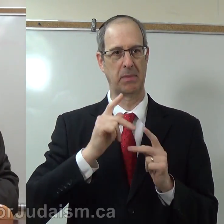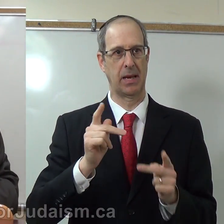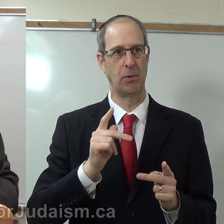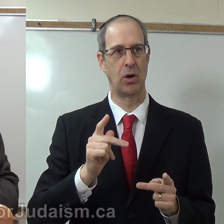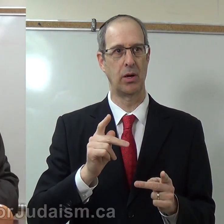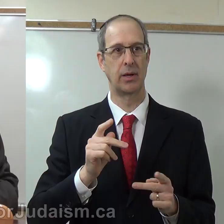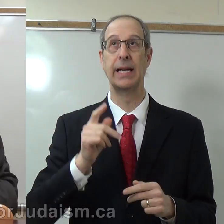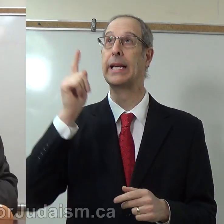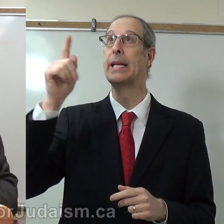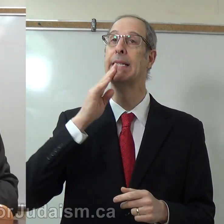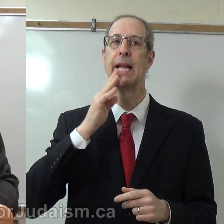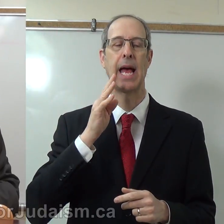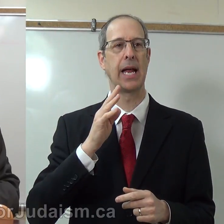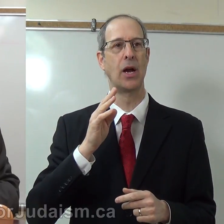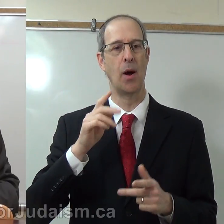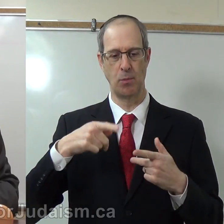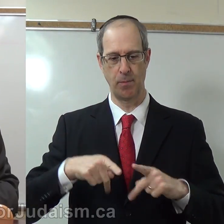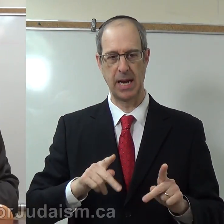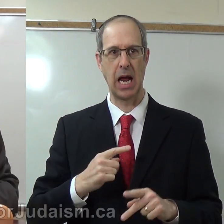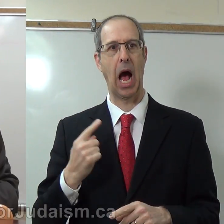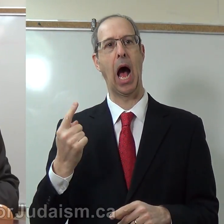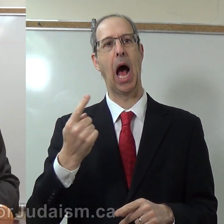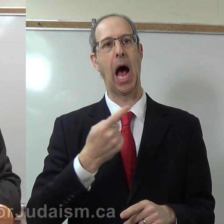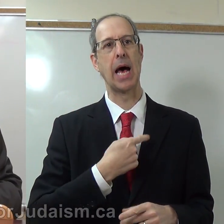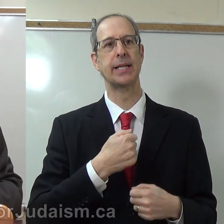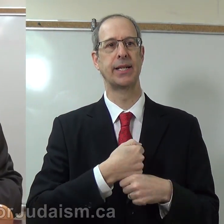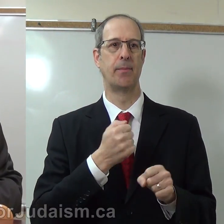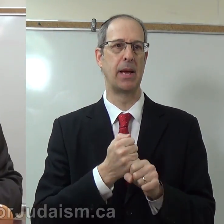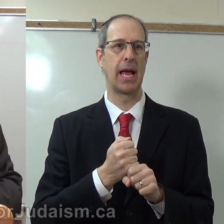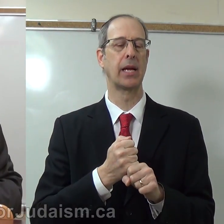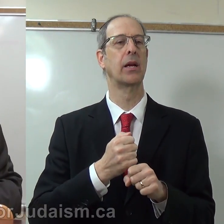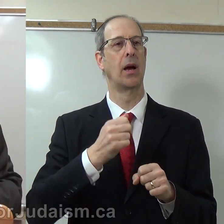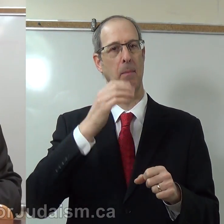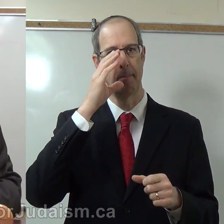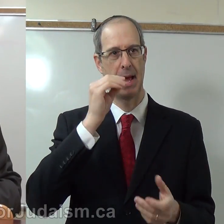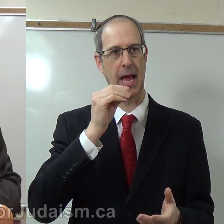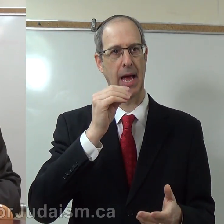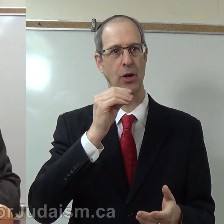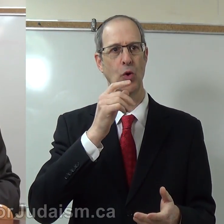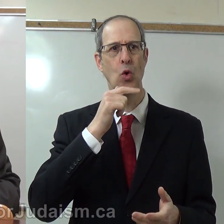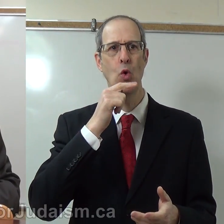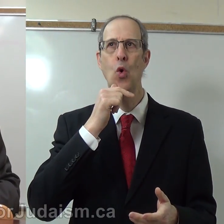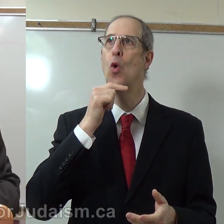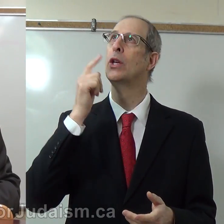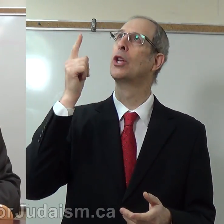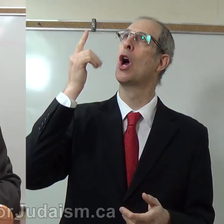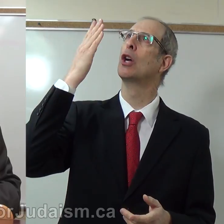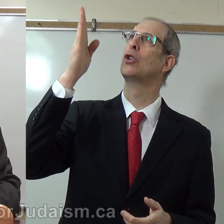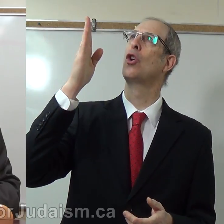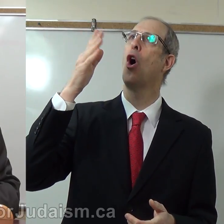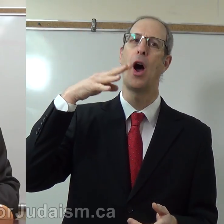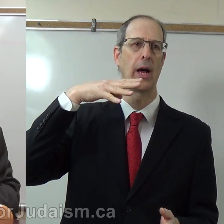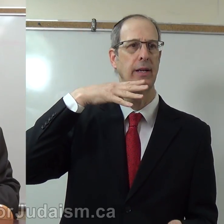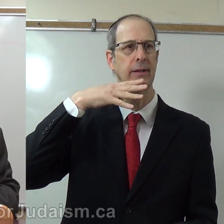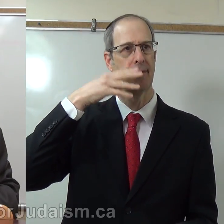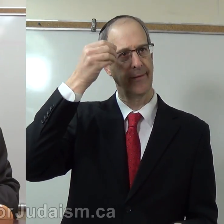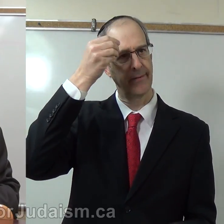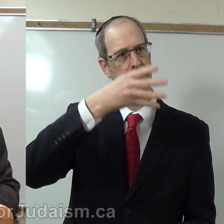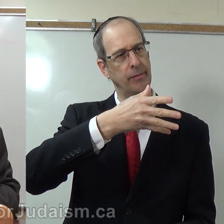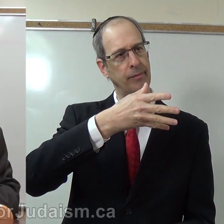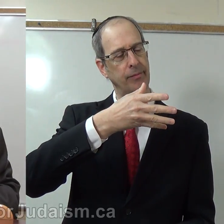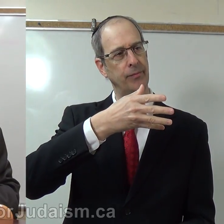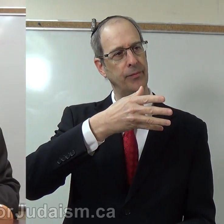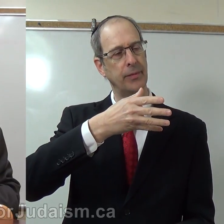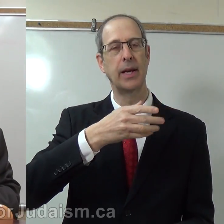let us make man. God said, let us make man. Who was God speaking to? God was